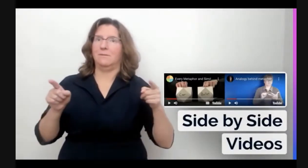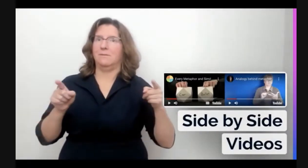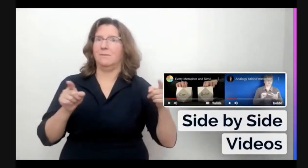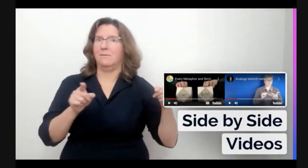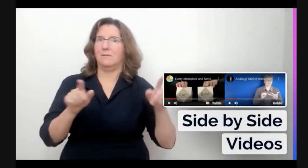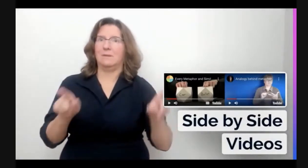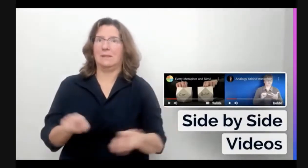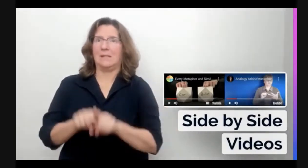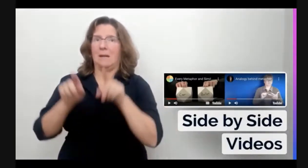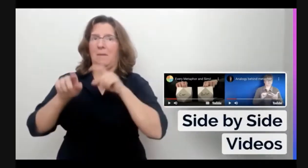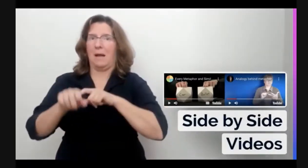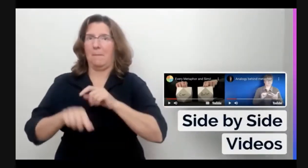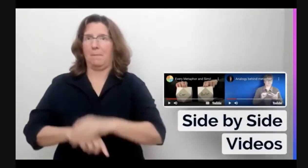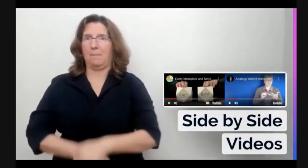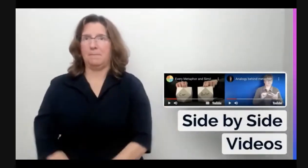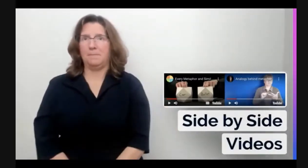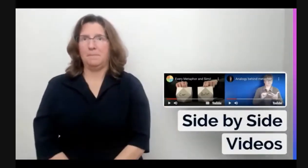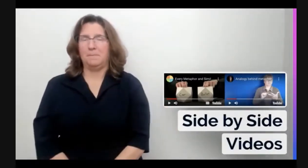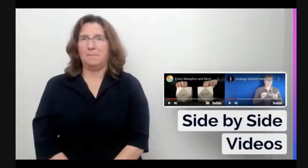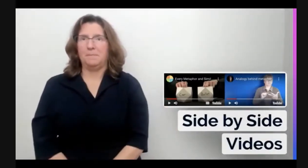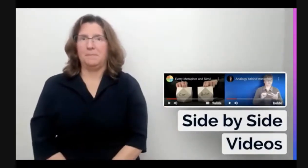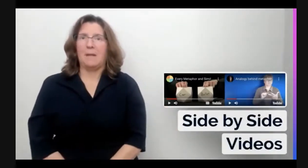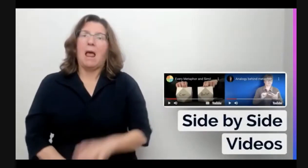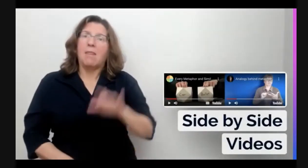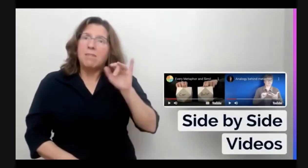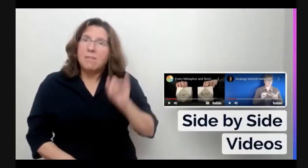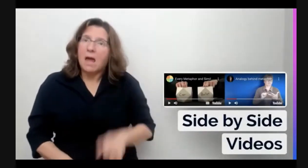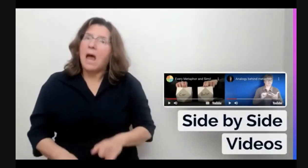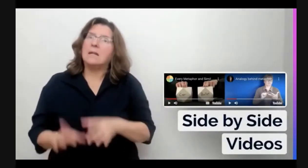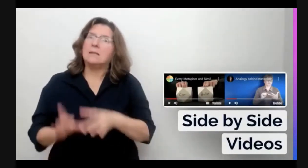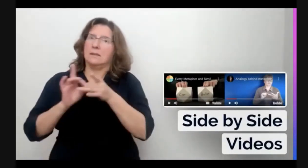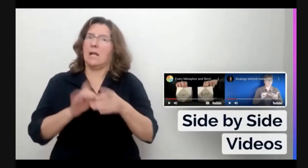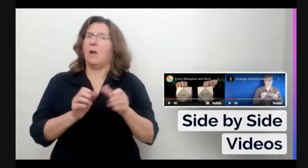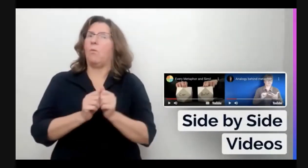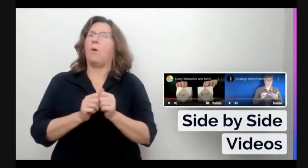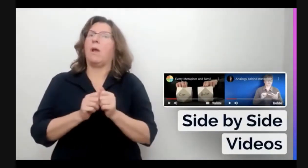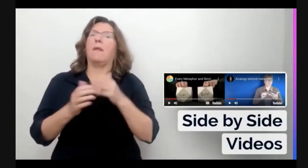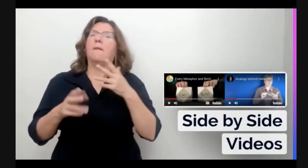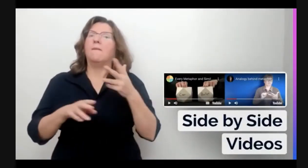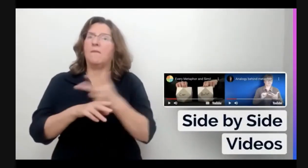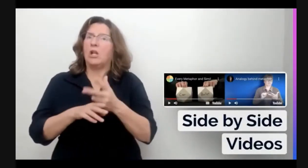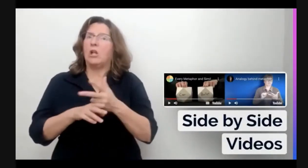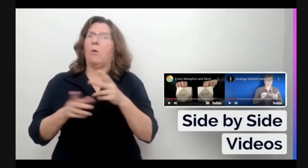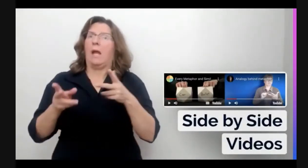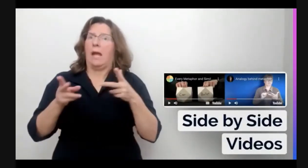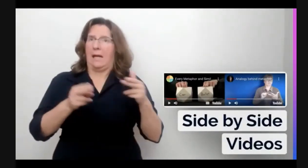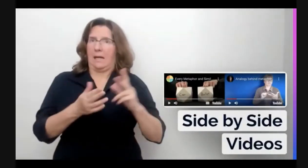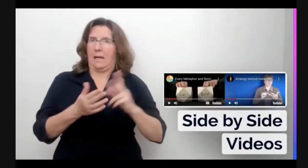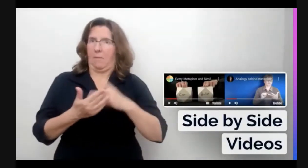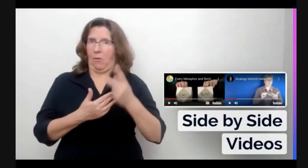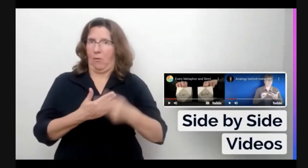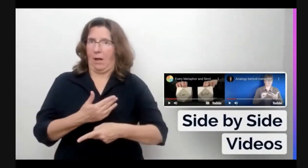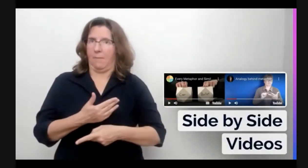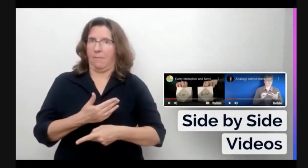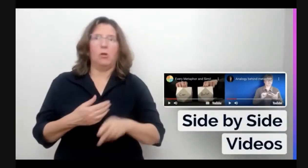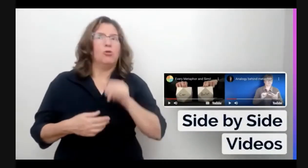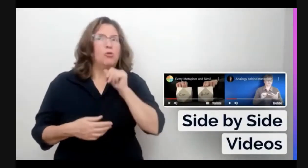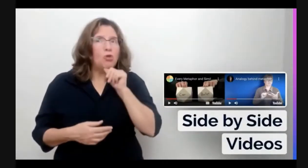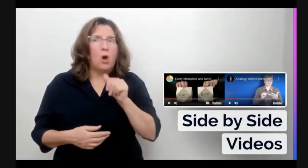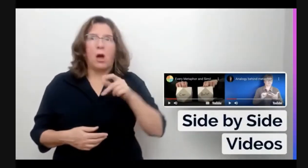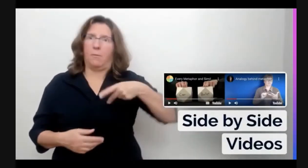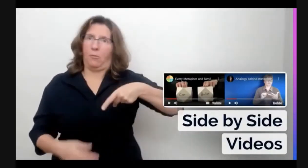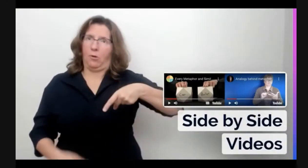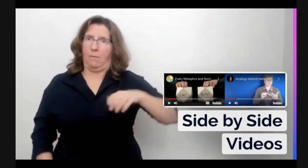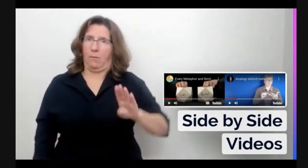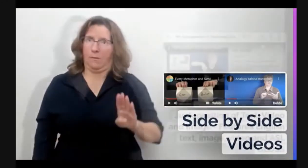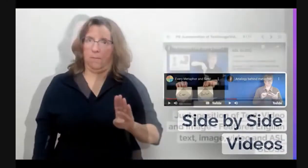material. Click and play them at the same time. This can only be done in a video editing program. This task cannot be done